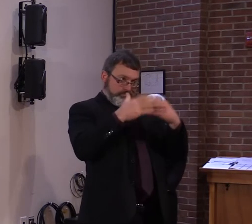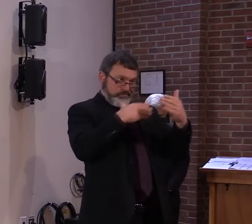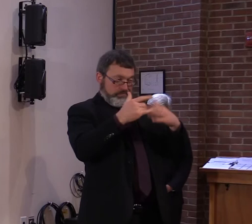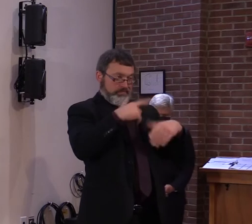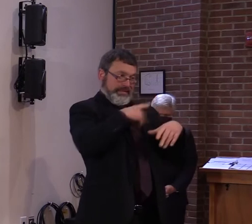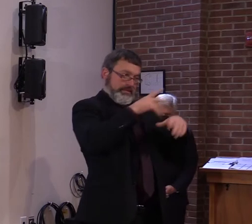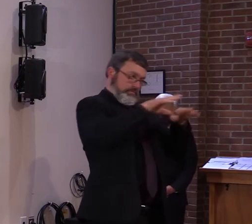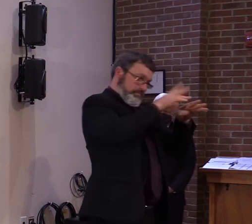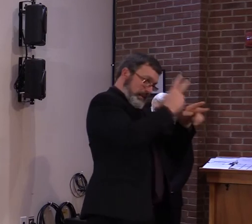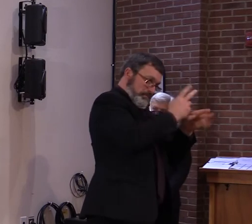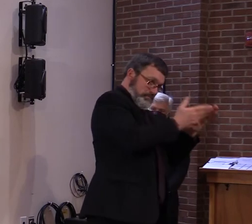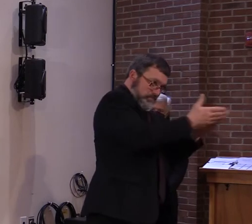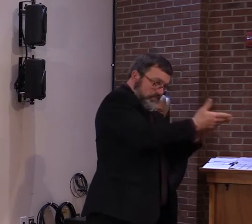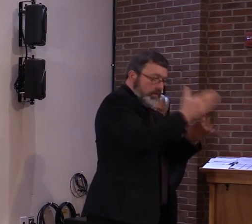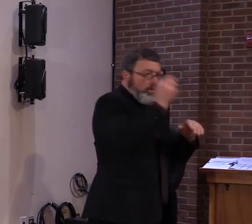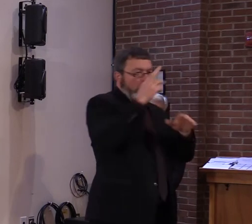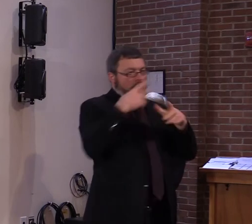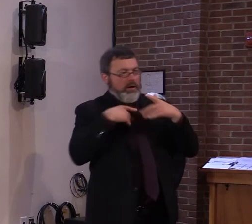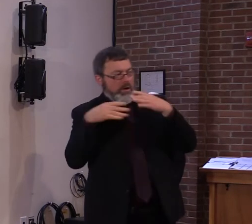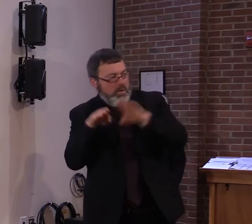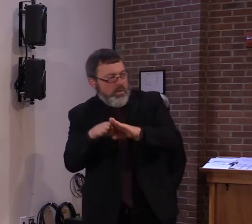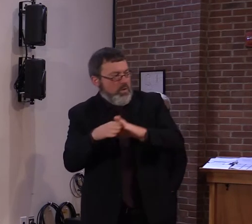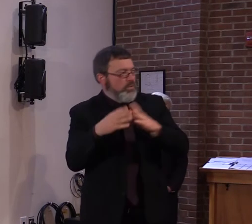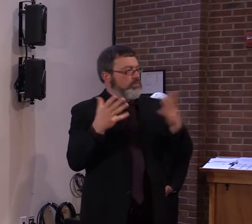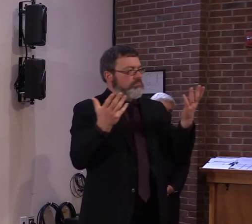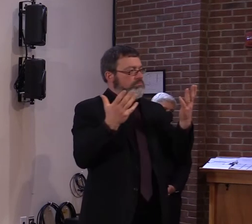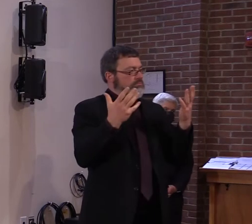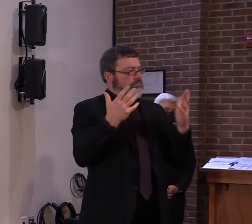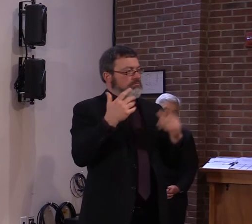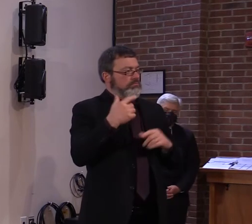It's really not isolating the schools out in any way.